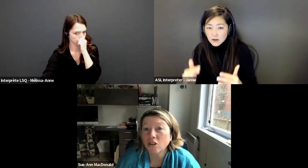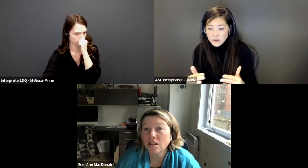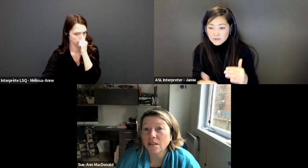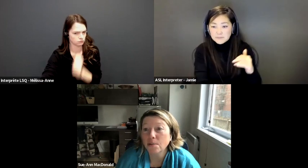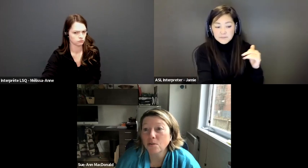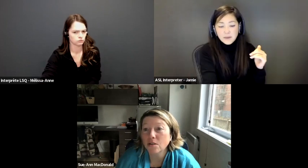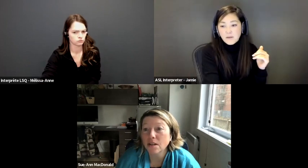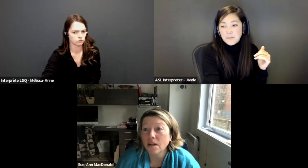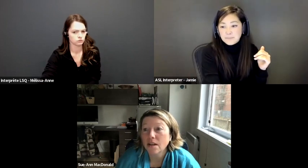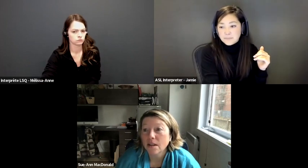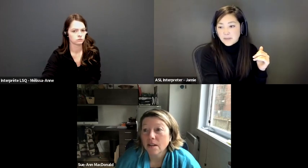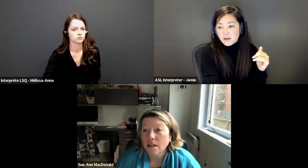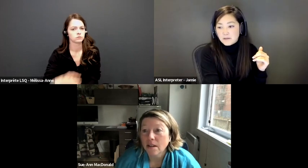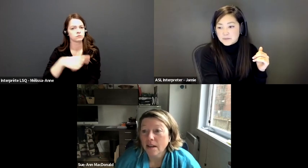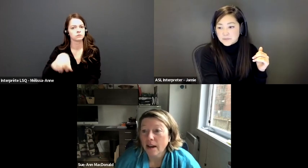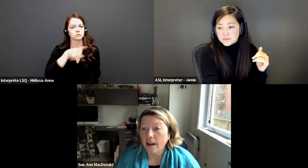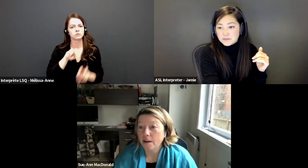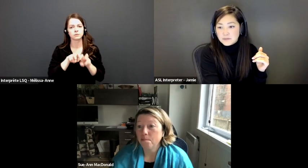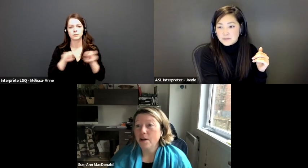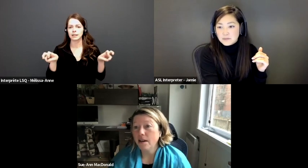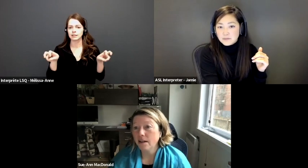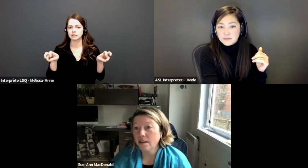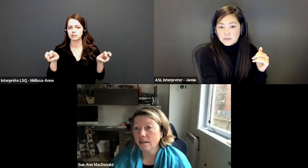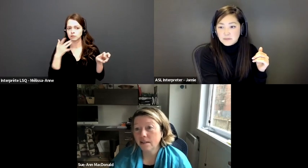some questions about